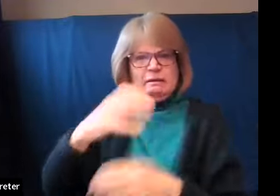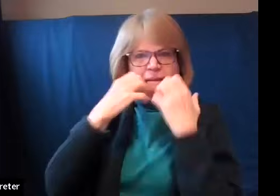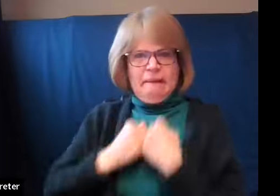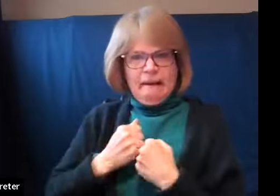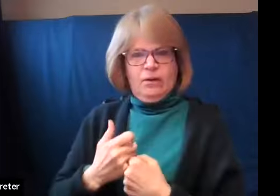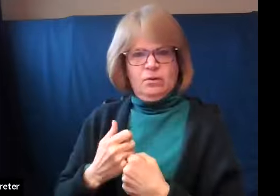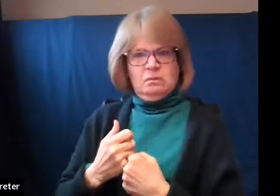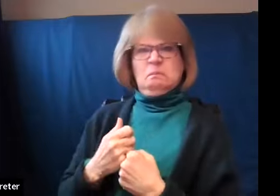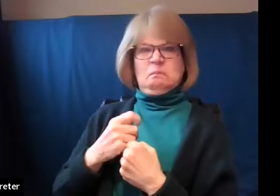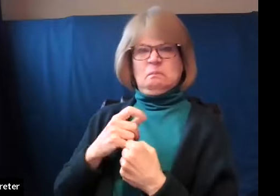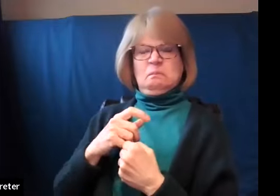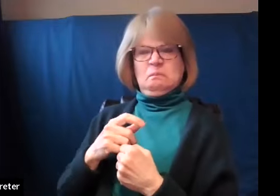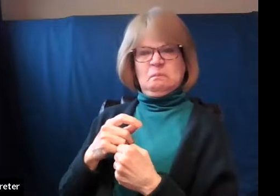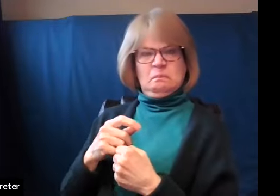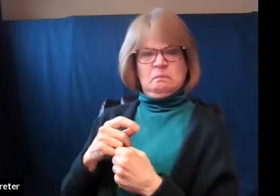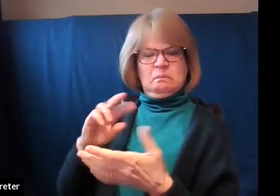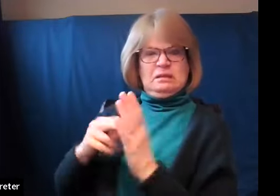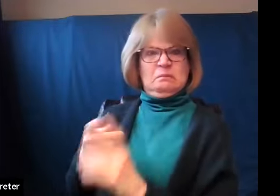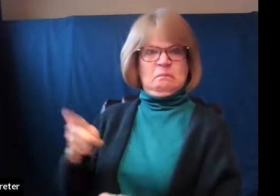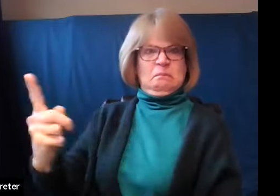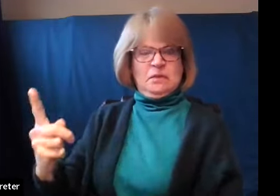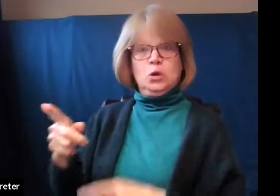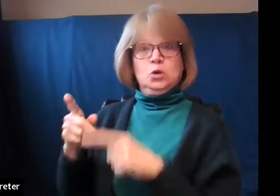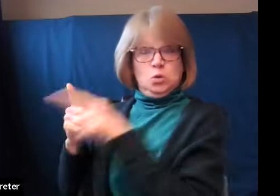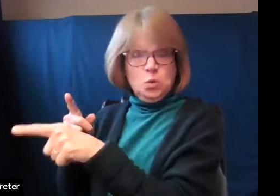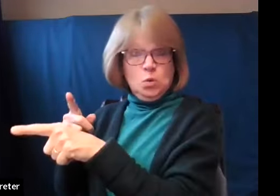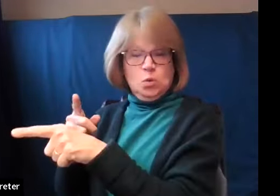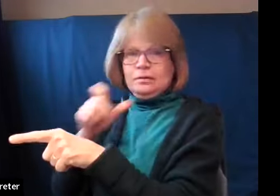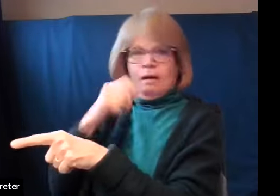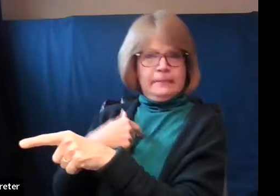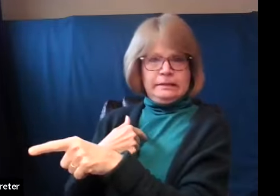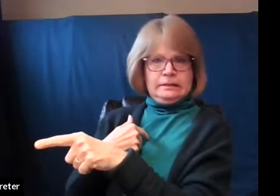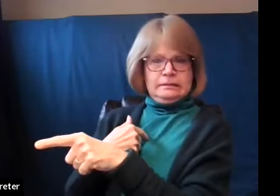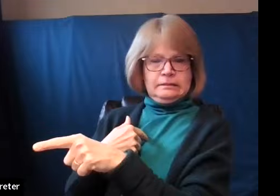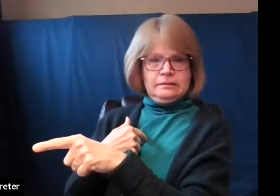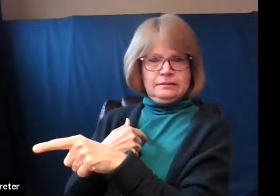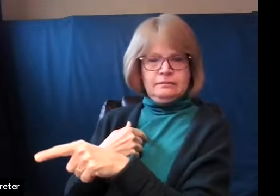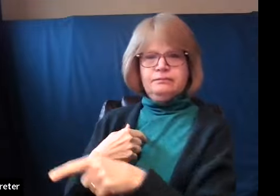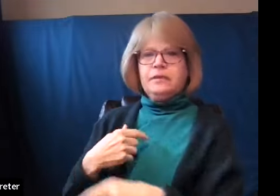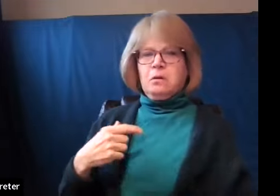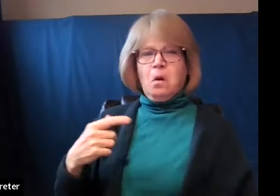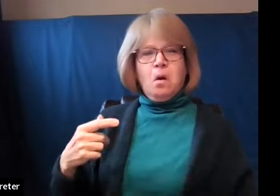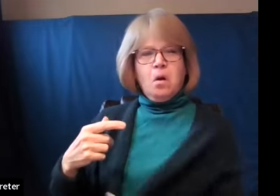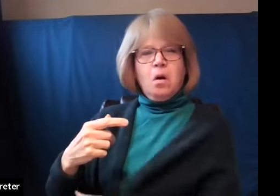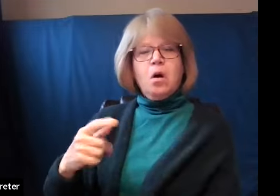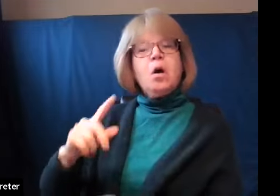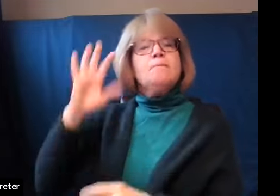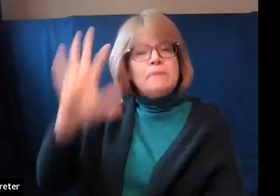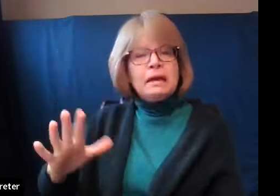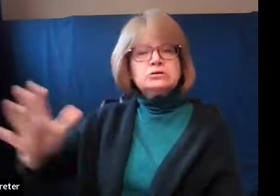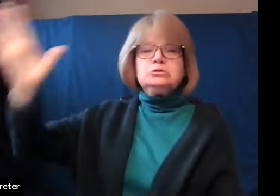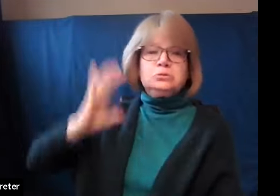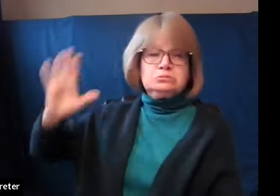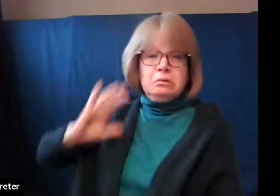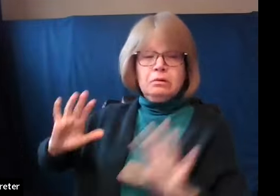with an accusing air, intentions for the pastor to do her bidding being unmistakable. "I'd give anything for the days when pastors..."